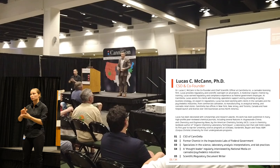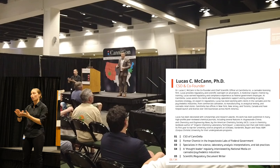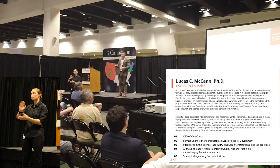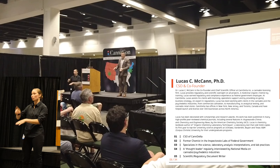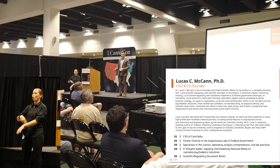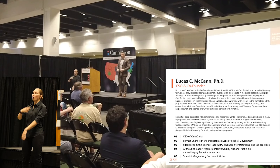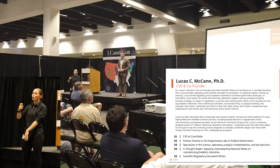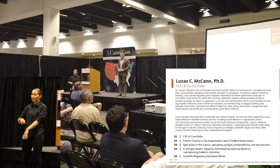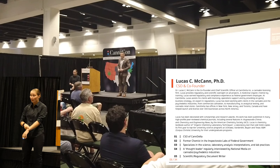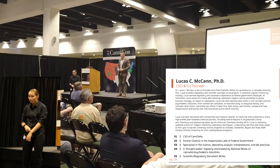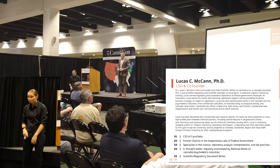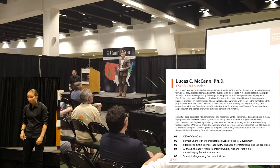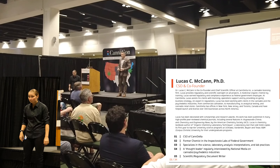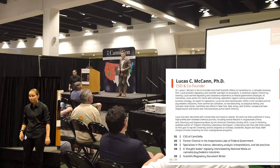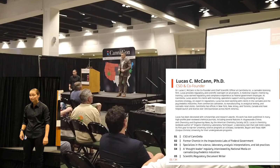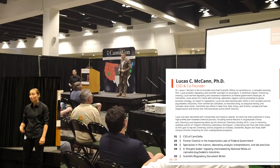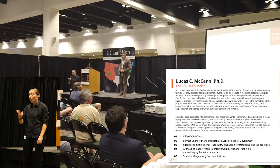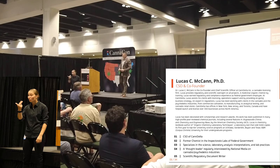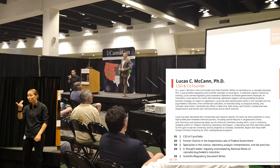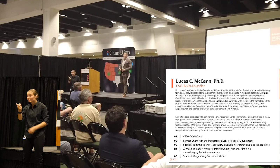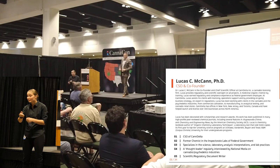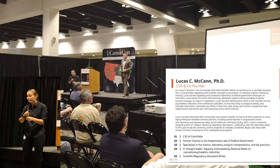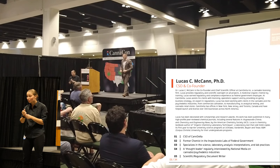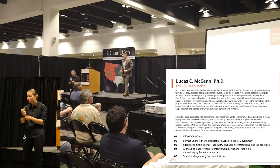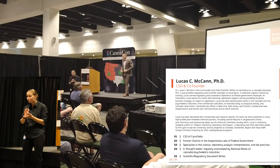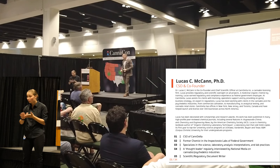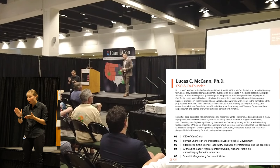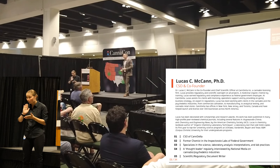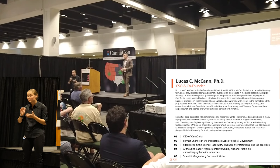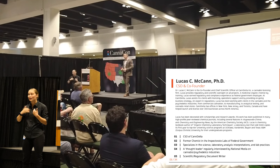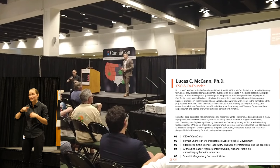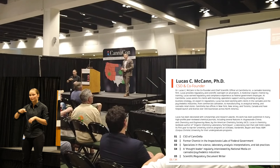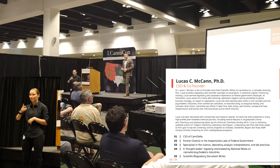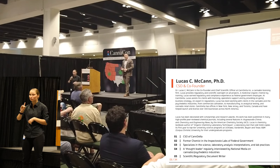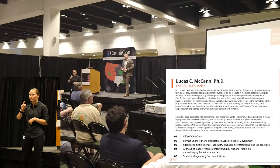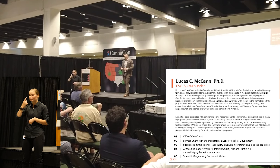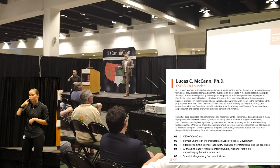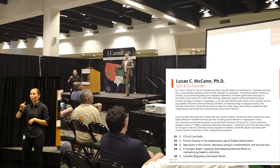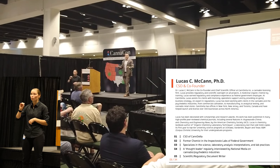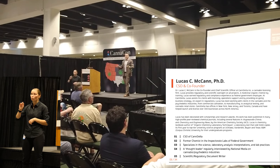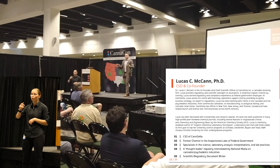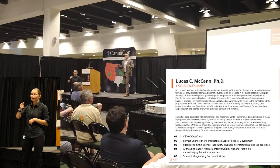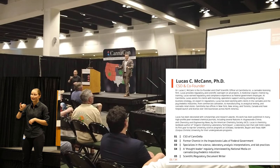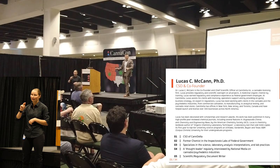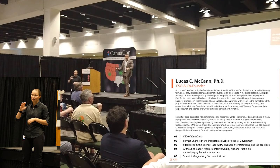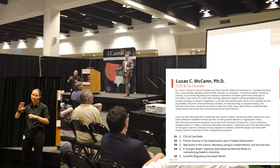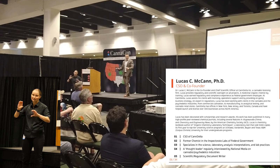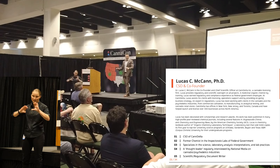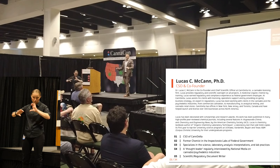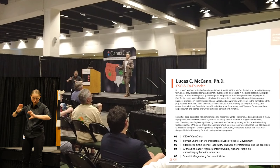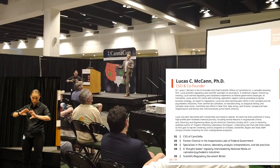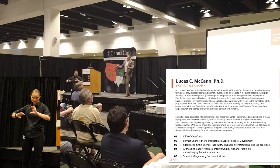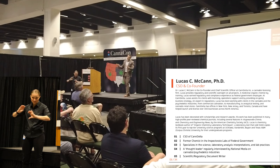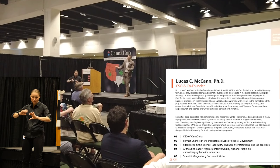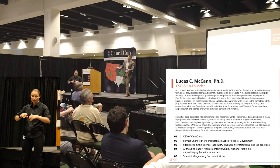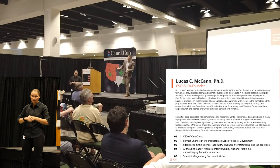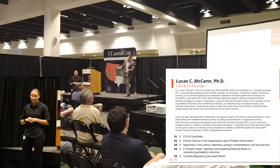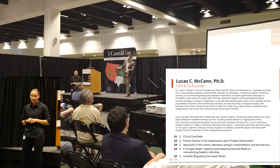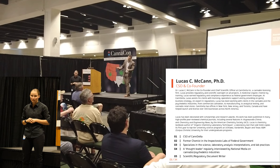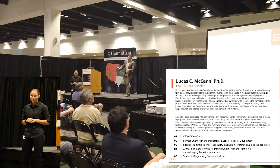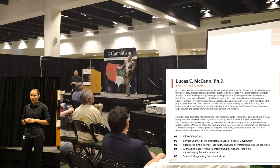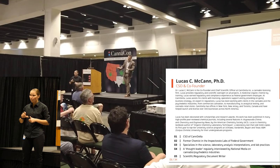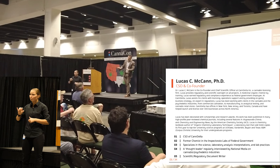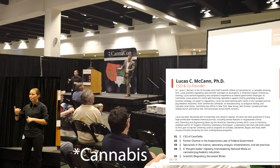time. I did 13 years of hard time in university. Came out with a PhD in organic chemistry, which, if you think about it, is actually